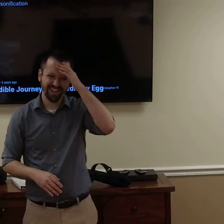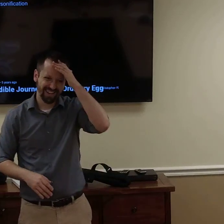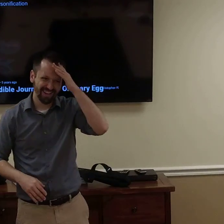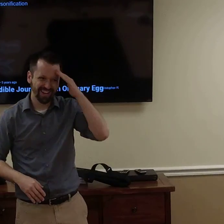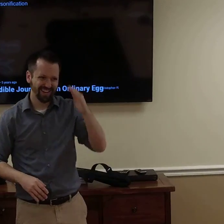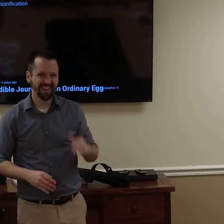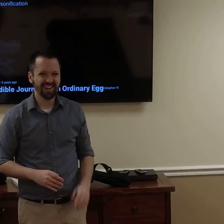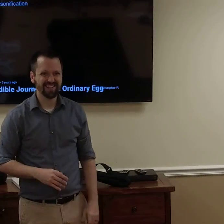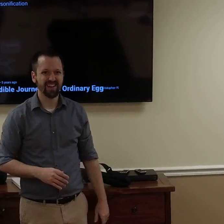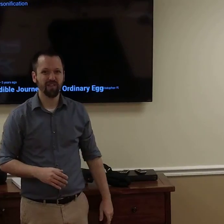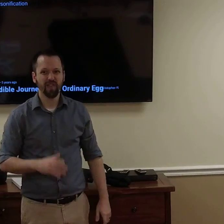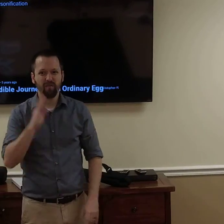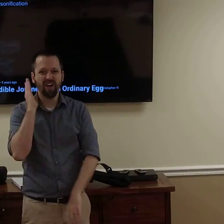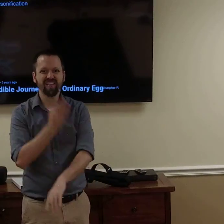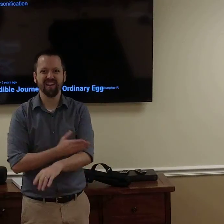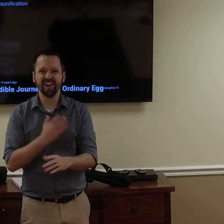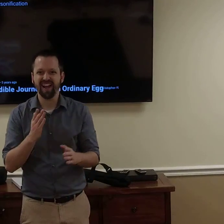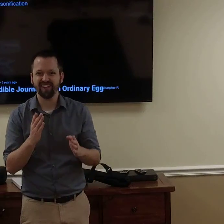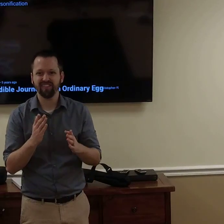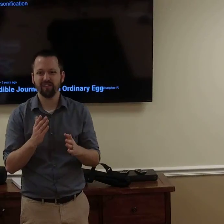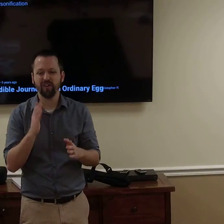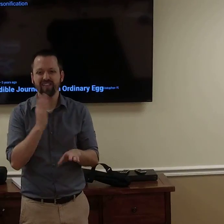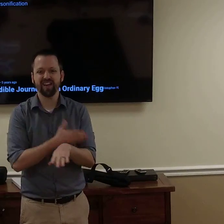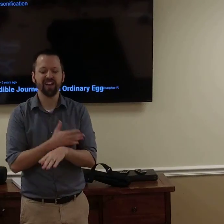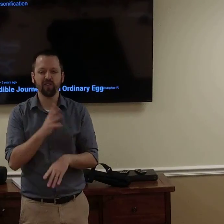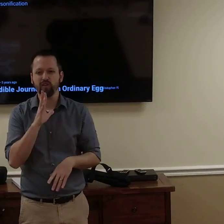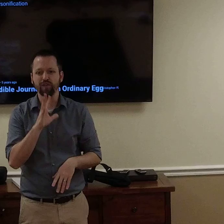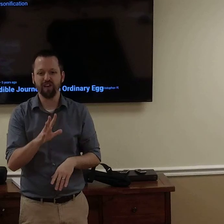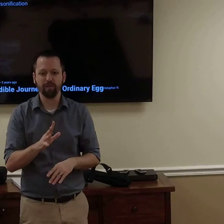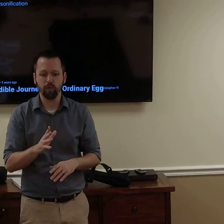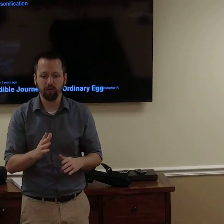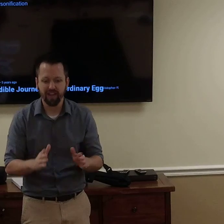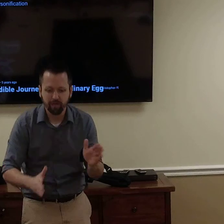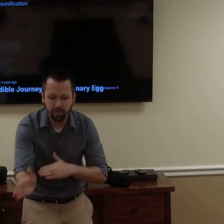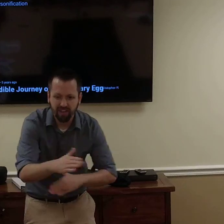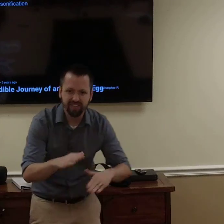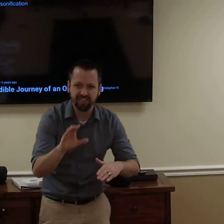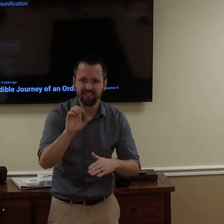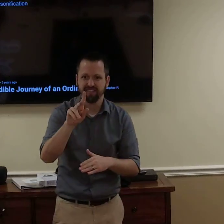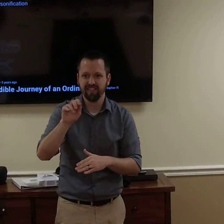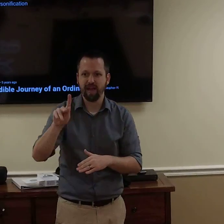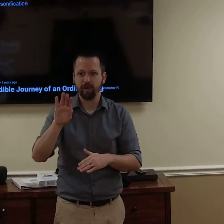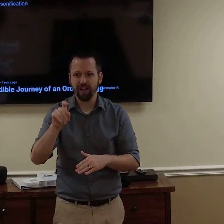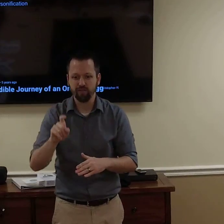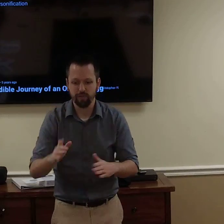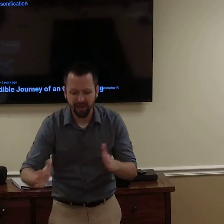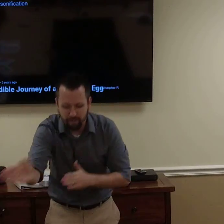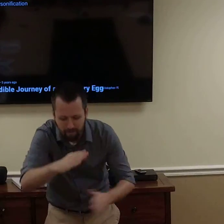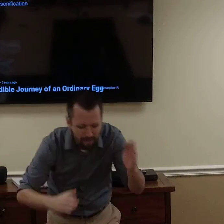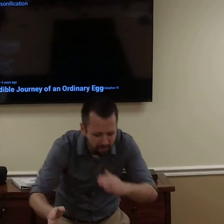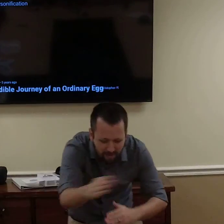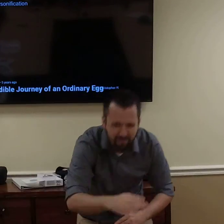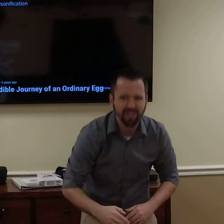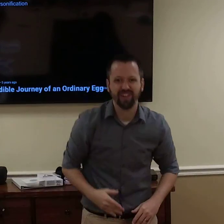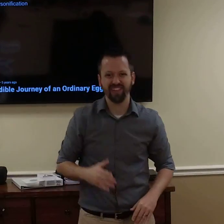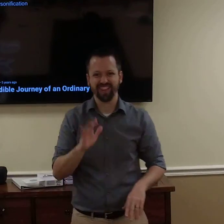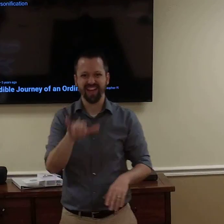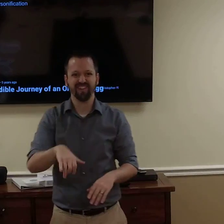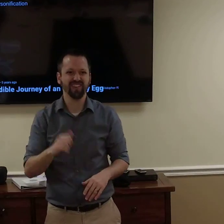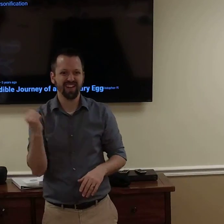person? I mean, this could be My a son person. and I know he's only 5, but we'll like slap box. We'll be like, like that all the time.